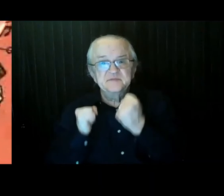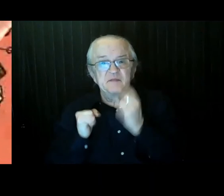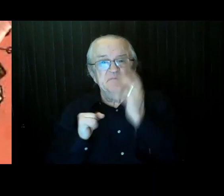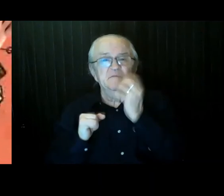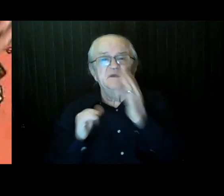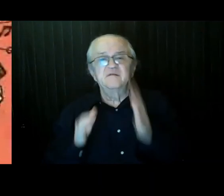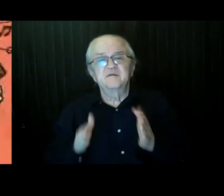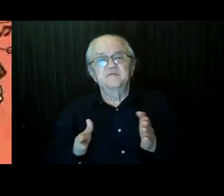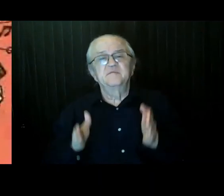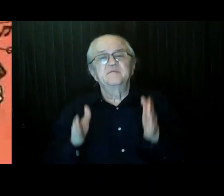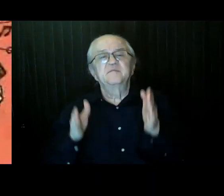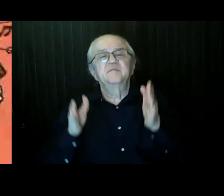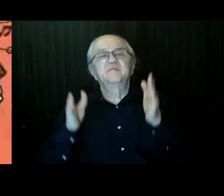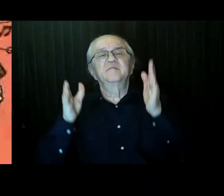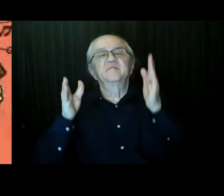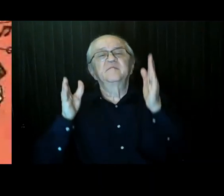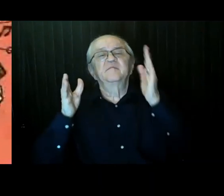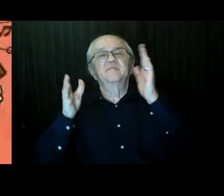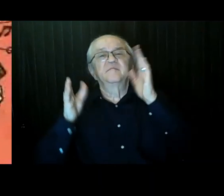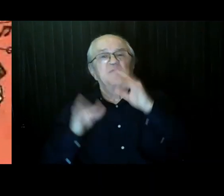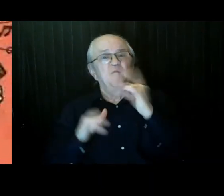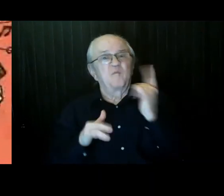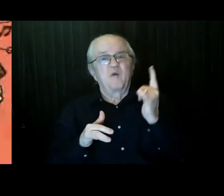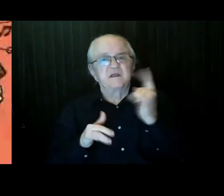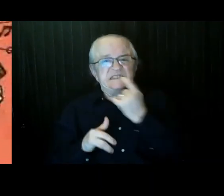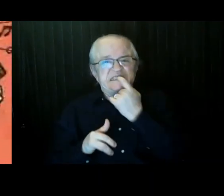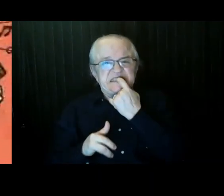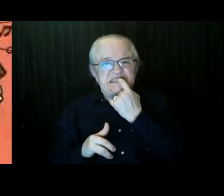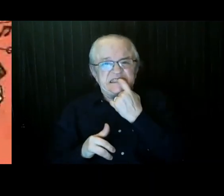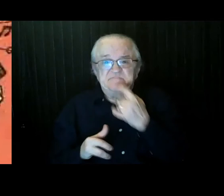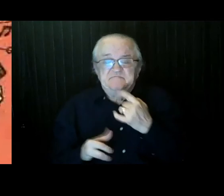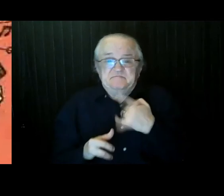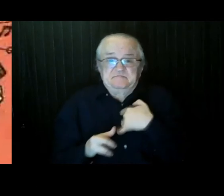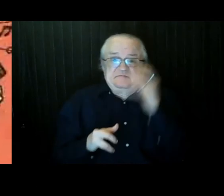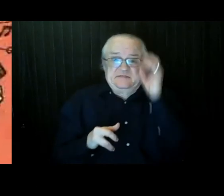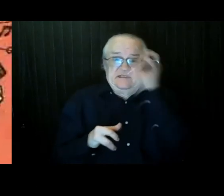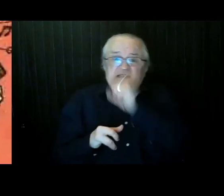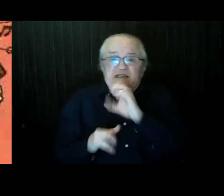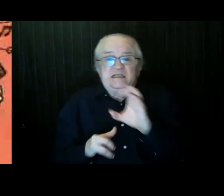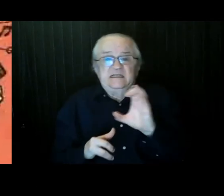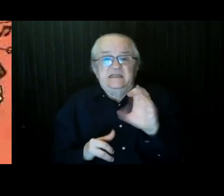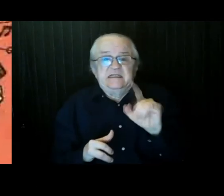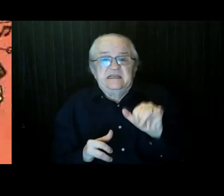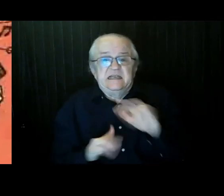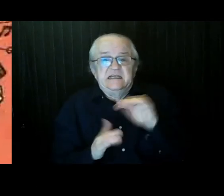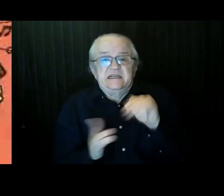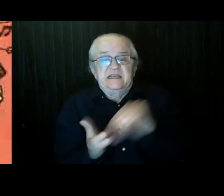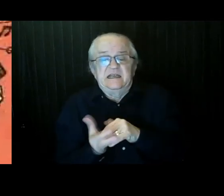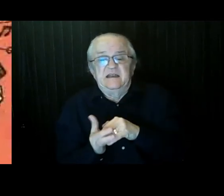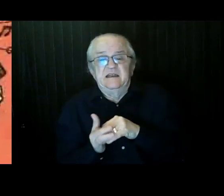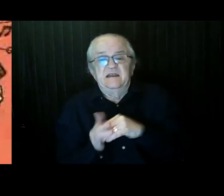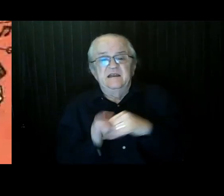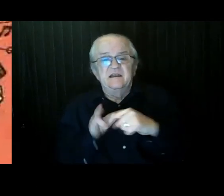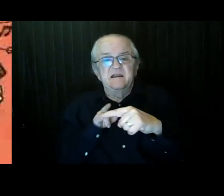tall buildings, including a big glass structure that must have been City Center. It was all lit up and beautiful. And as I came to the T where the intersection was, I